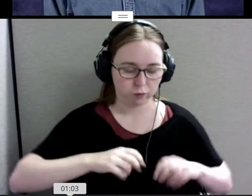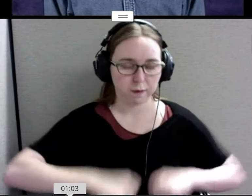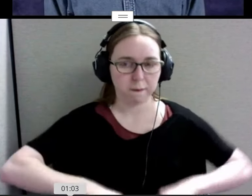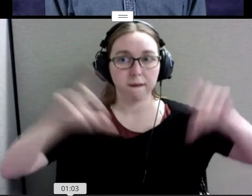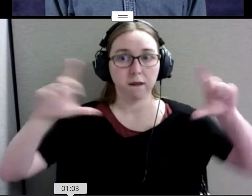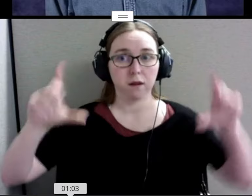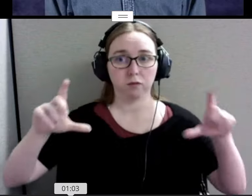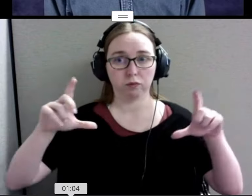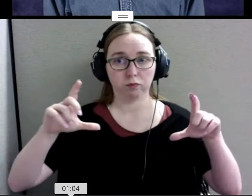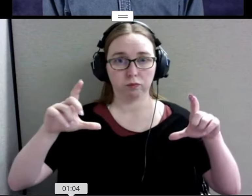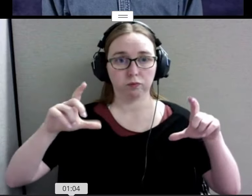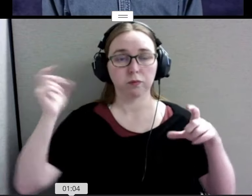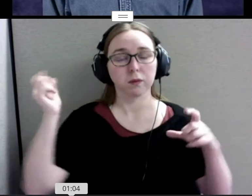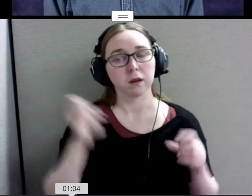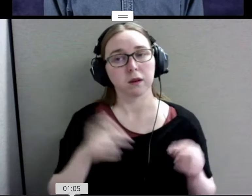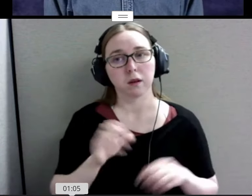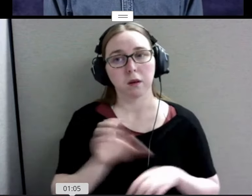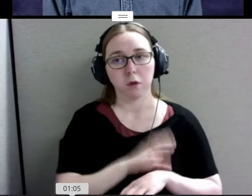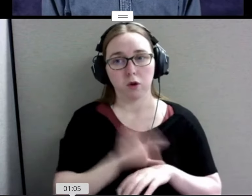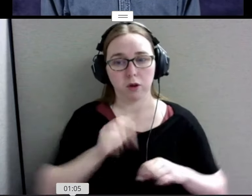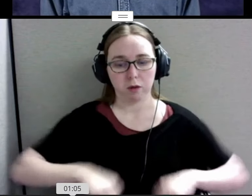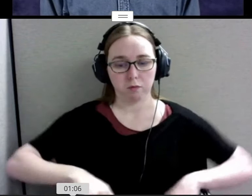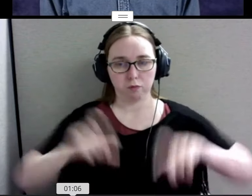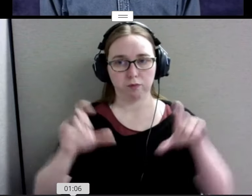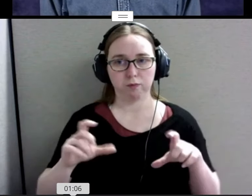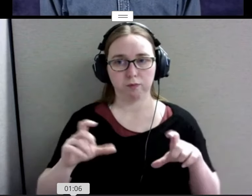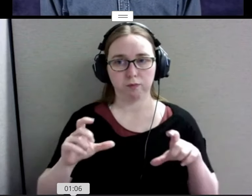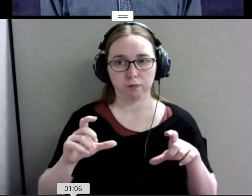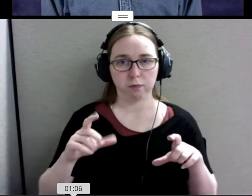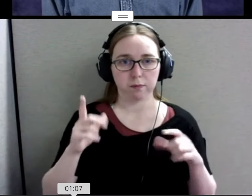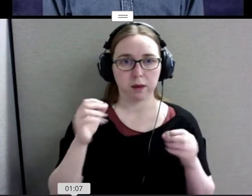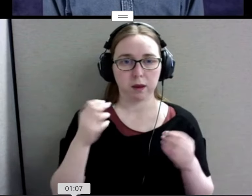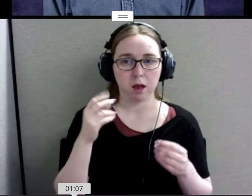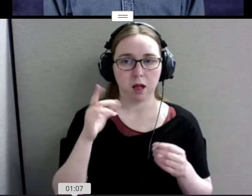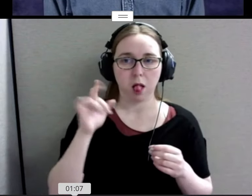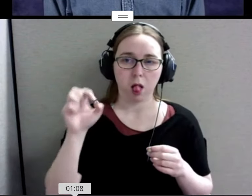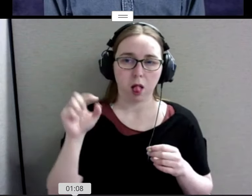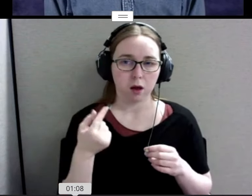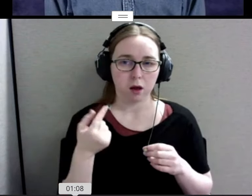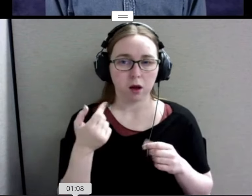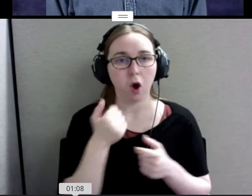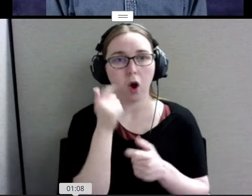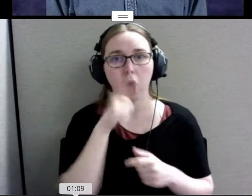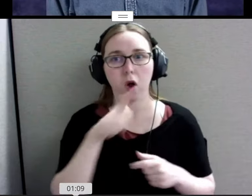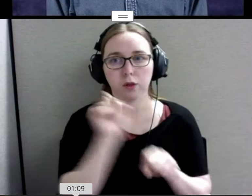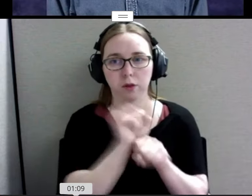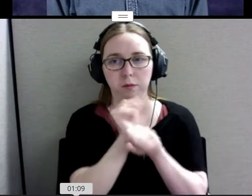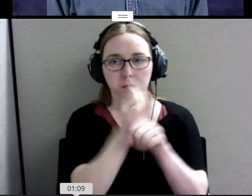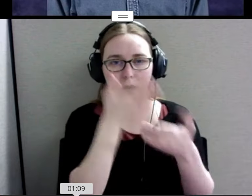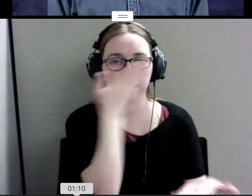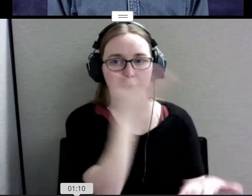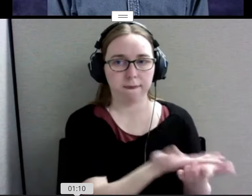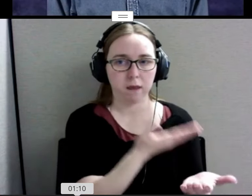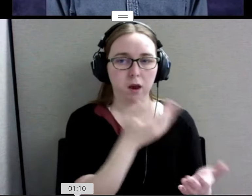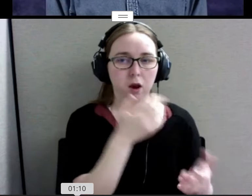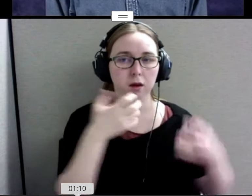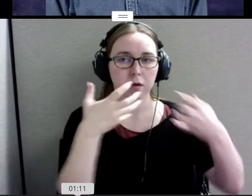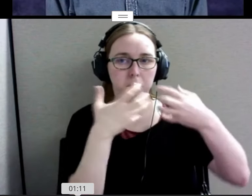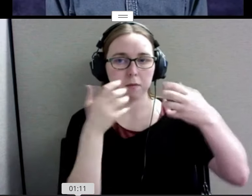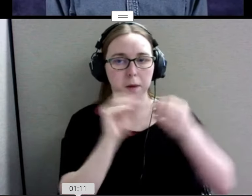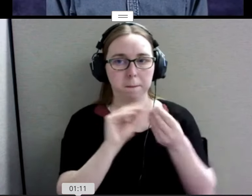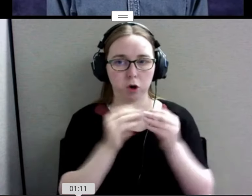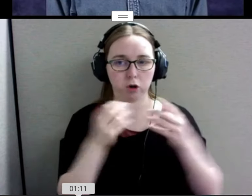up what they have on the computer. Typically nowadays they use computers. They will pull up a log of all of the employees that work there and match